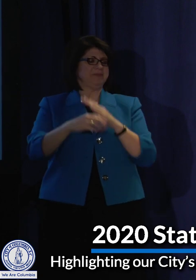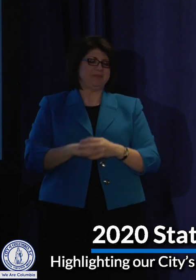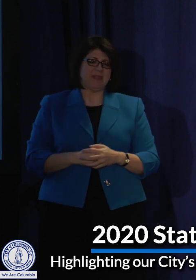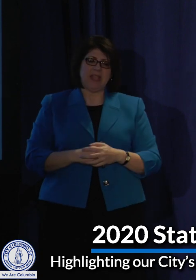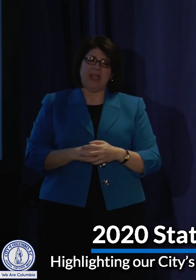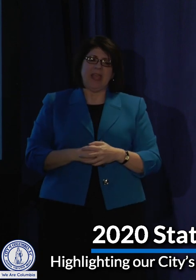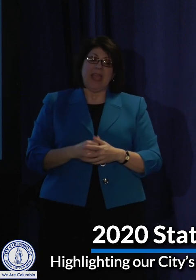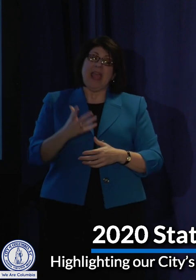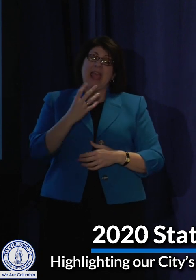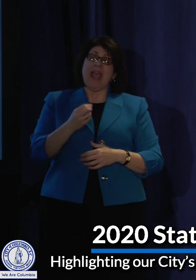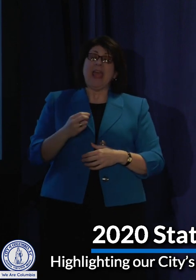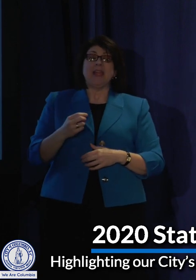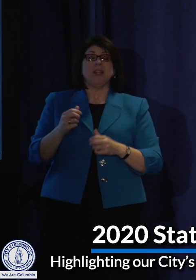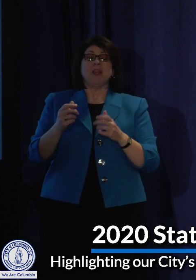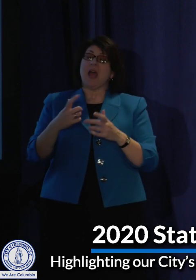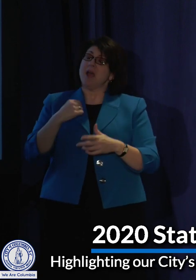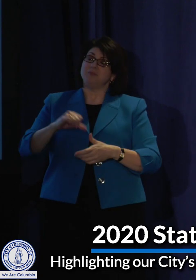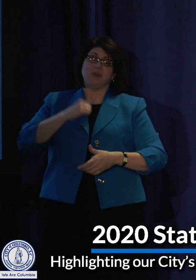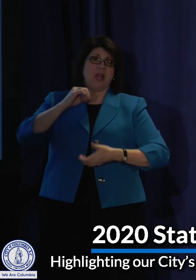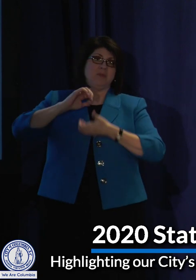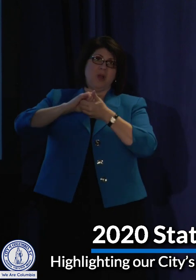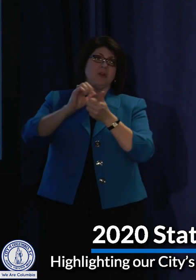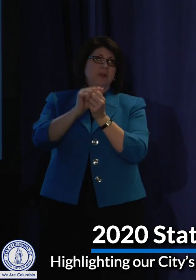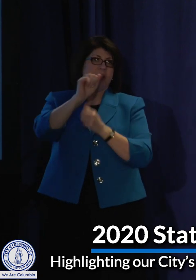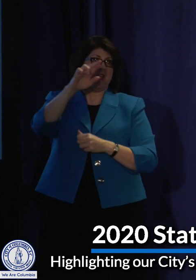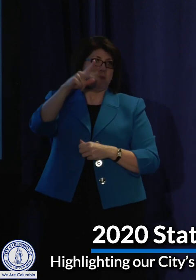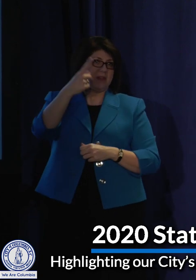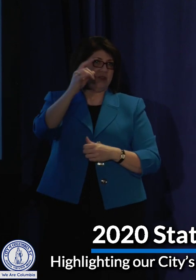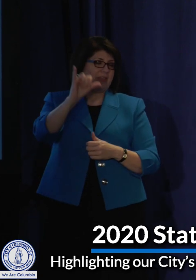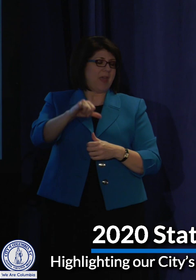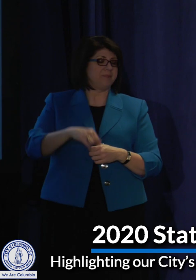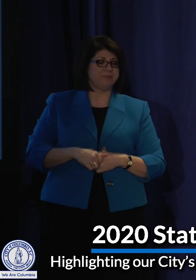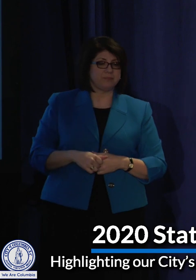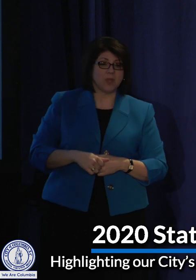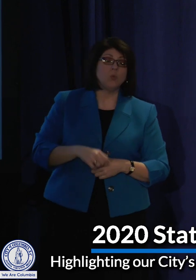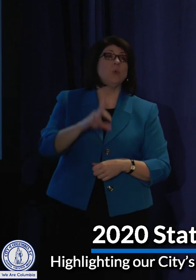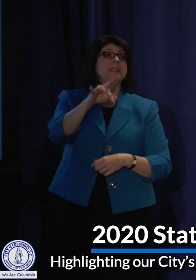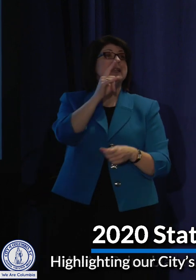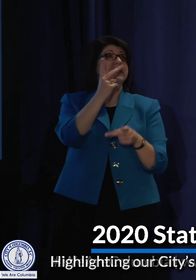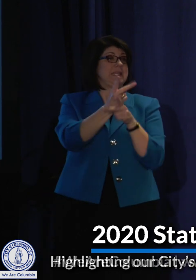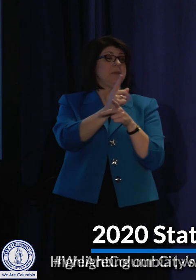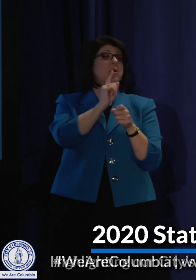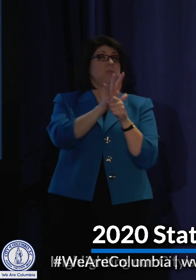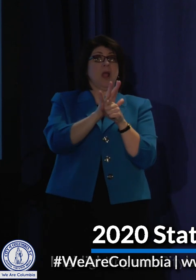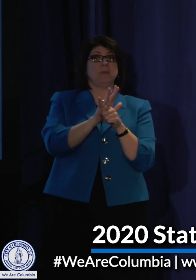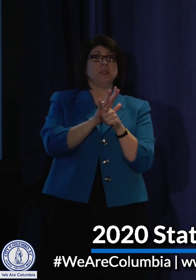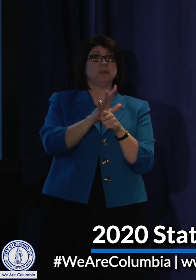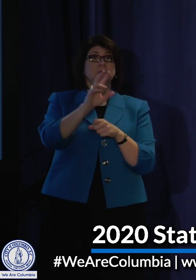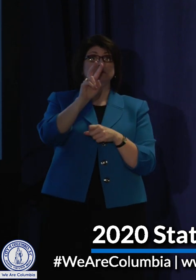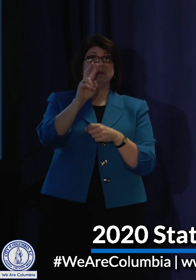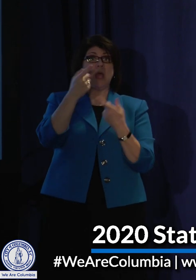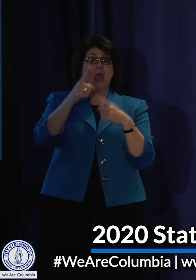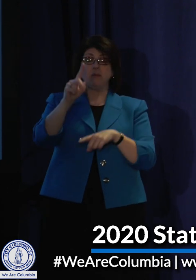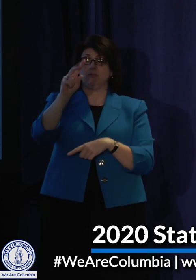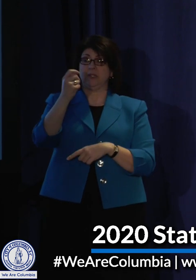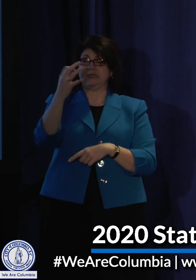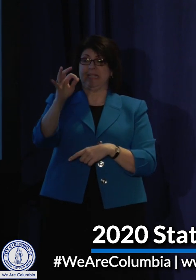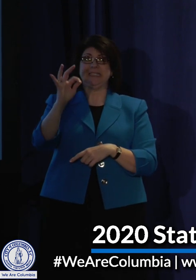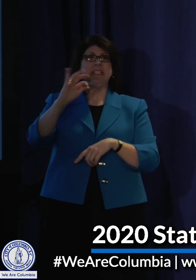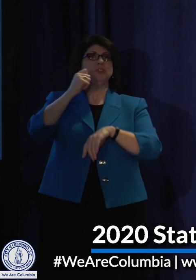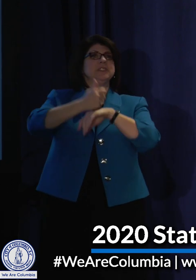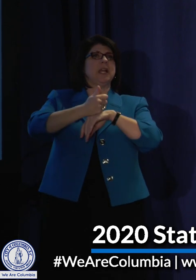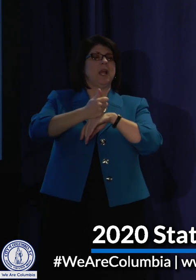And proud to be in partnership with the AARP in that effort. We kept a promise from last year to create a commission on